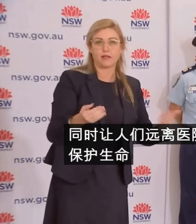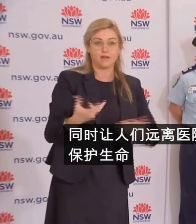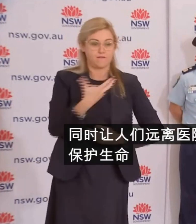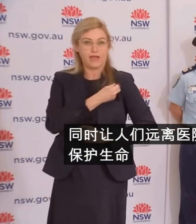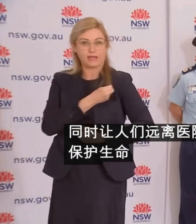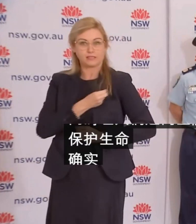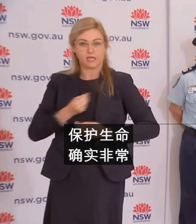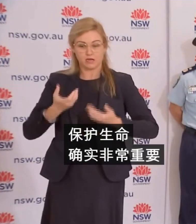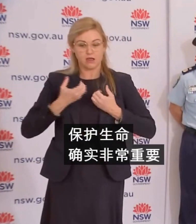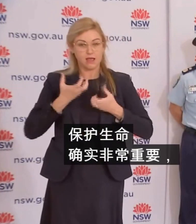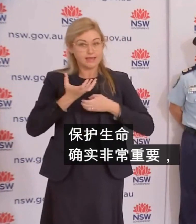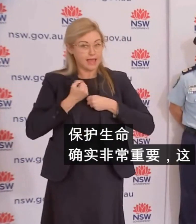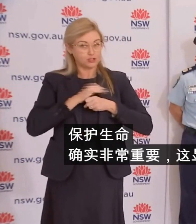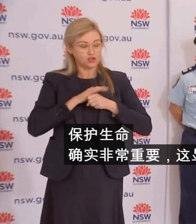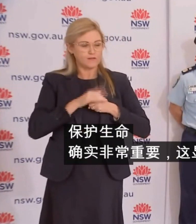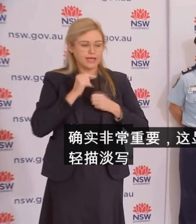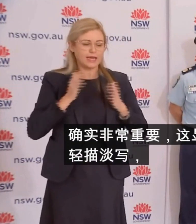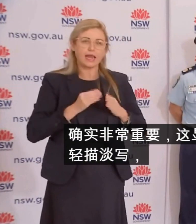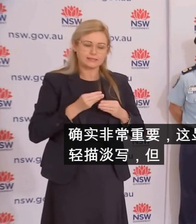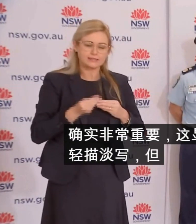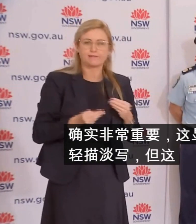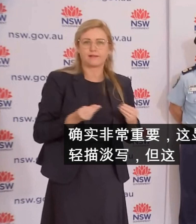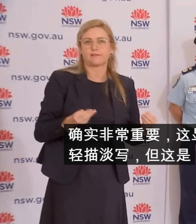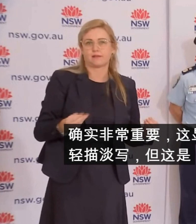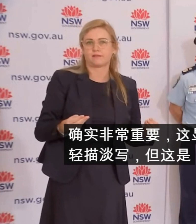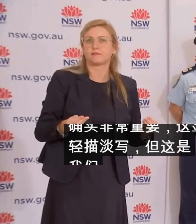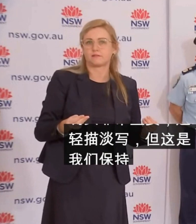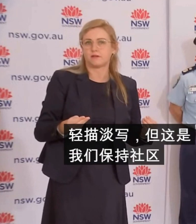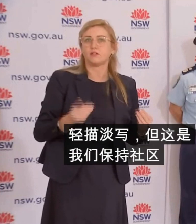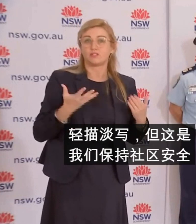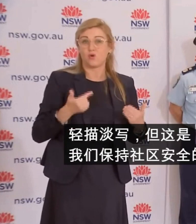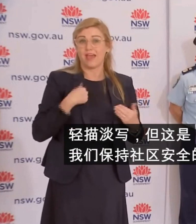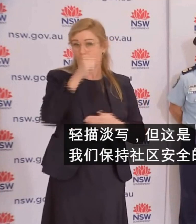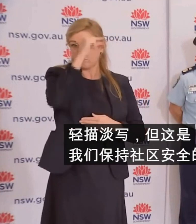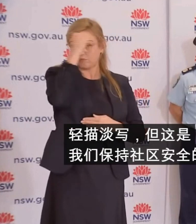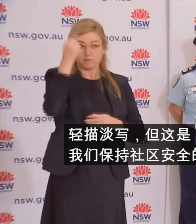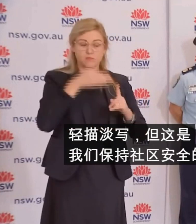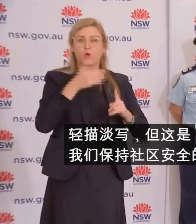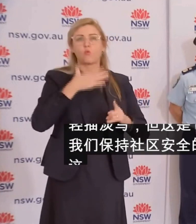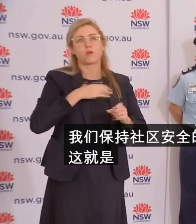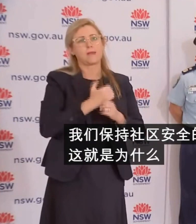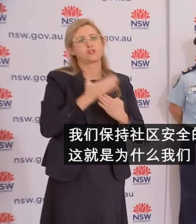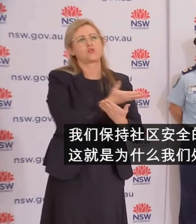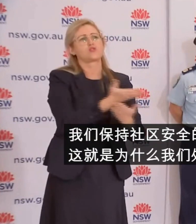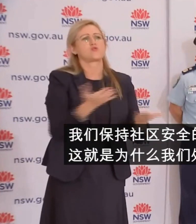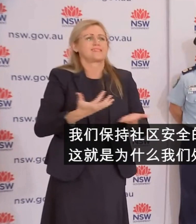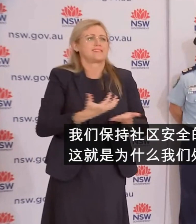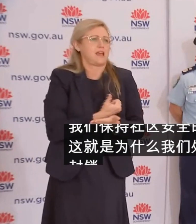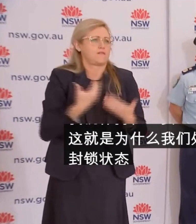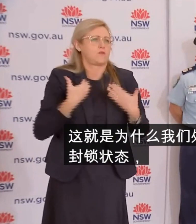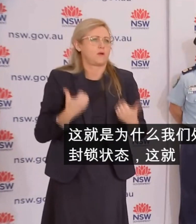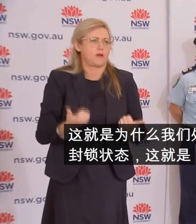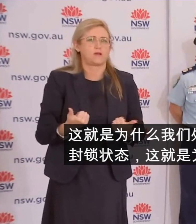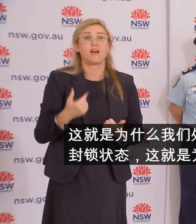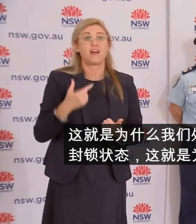life is really critical. Obviously, that's an understatement, but that is our objective, to keep our communities safe. That's why we are in this